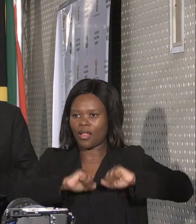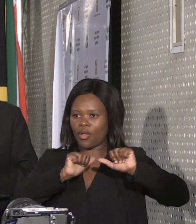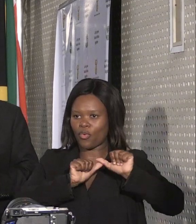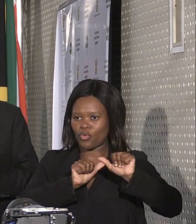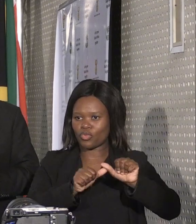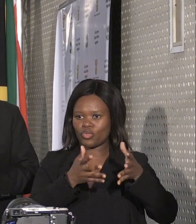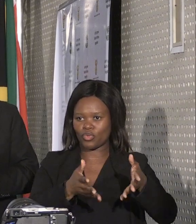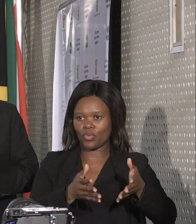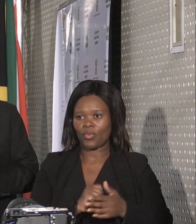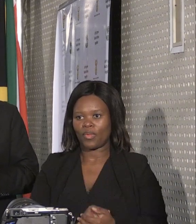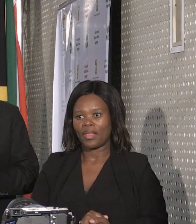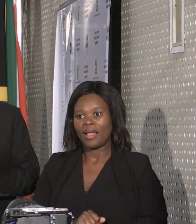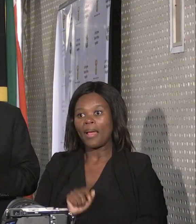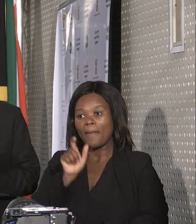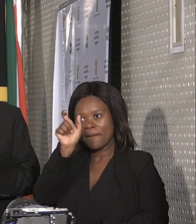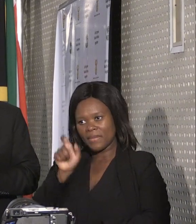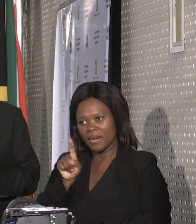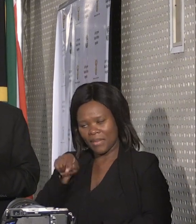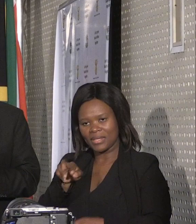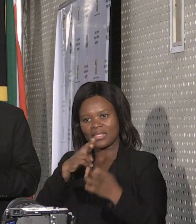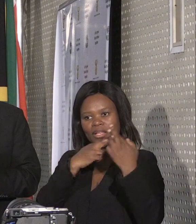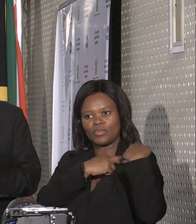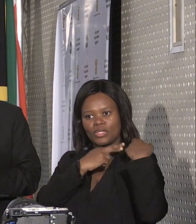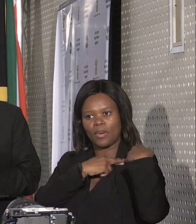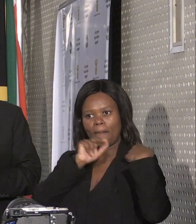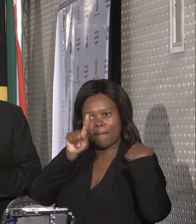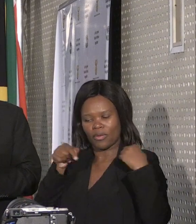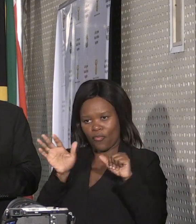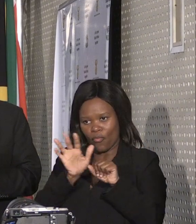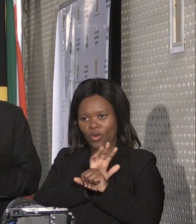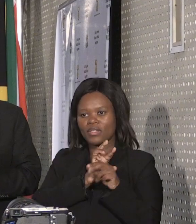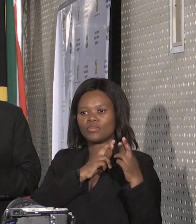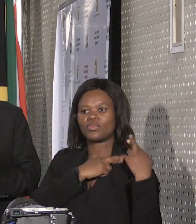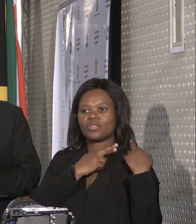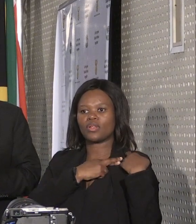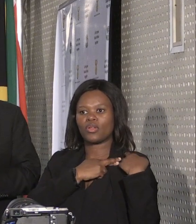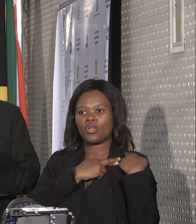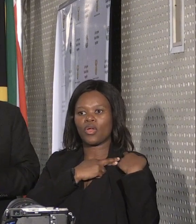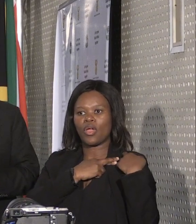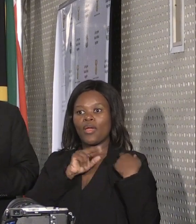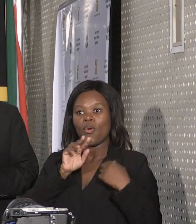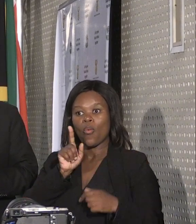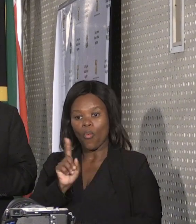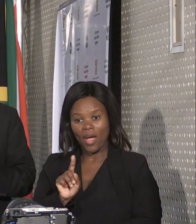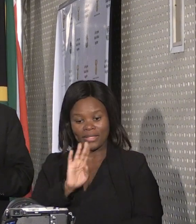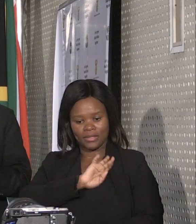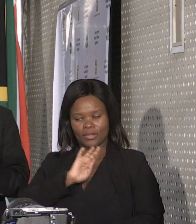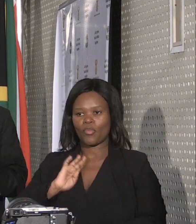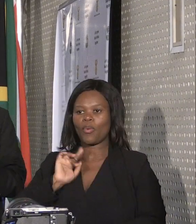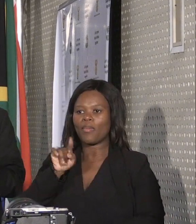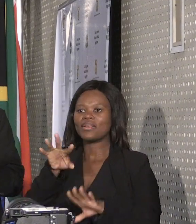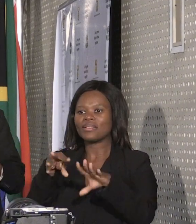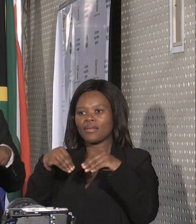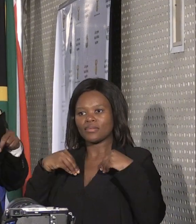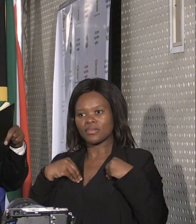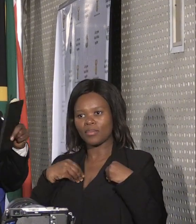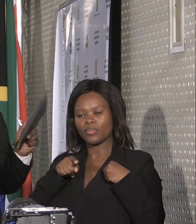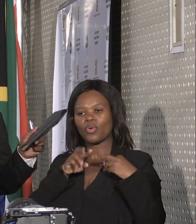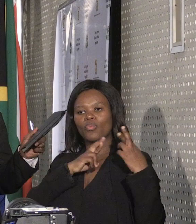somebody had to accept the responsibility. In this instance, in our view, we are clear, the board had to accept that